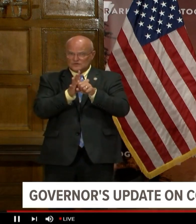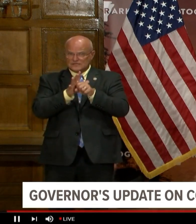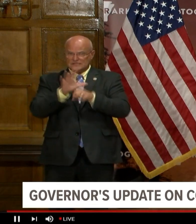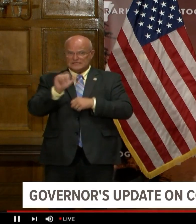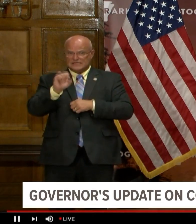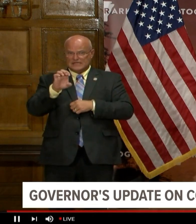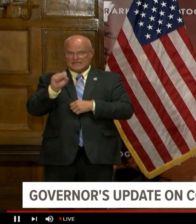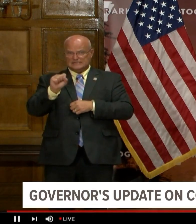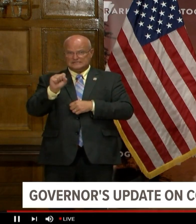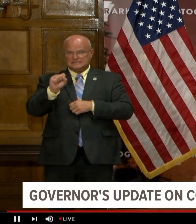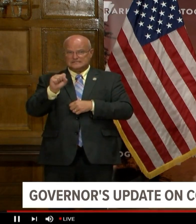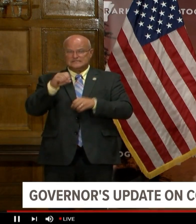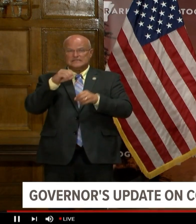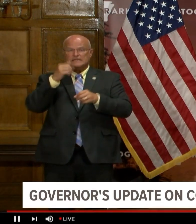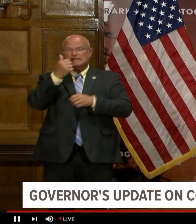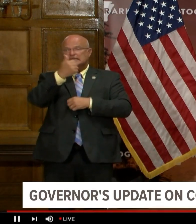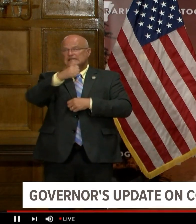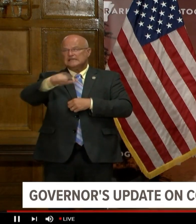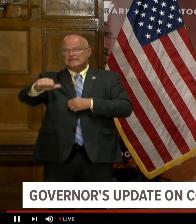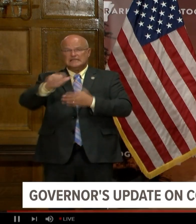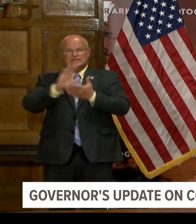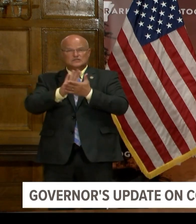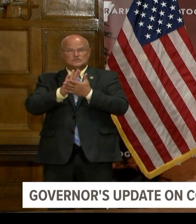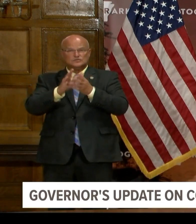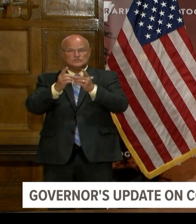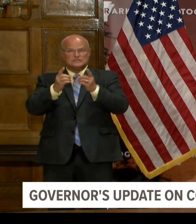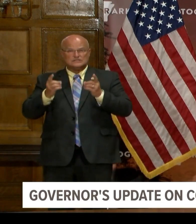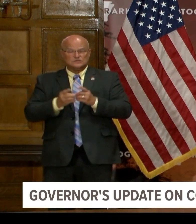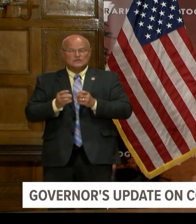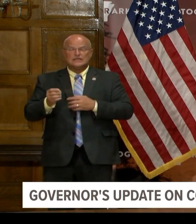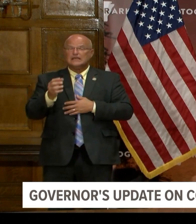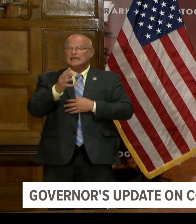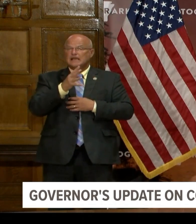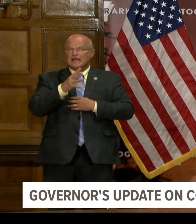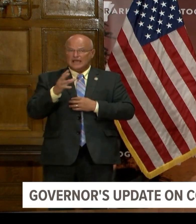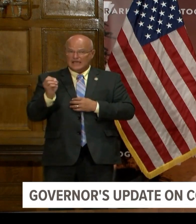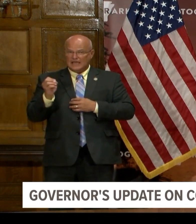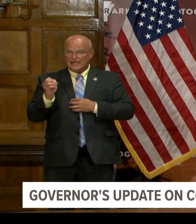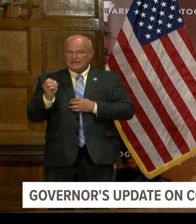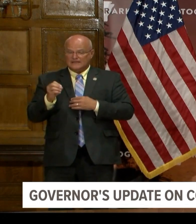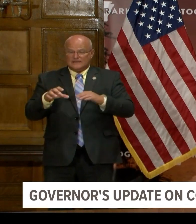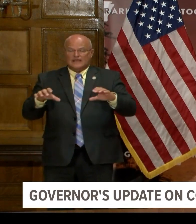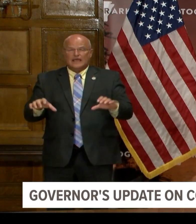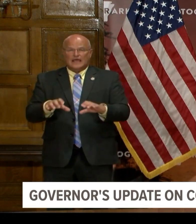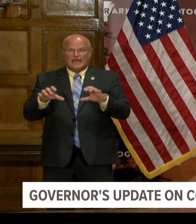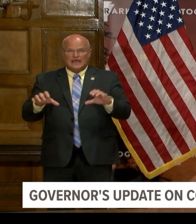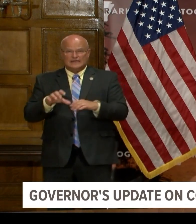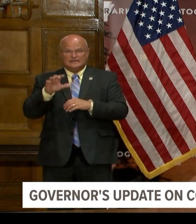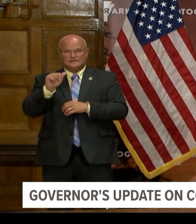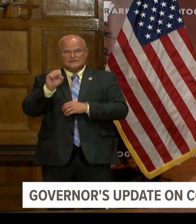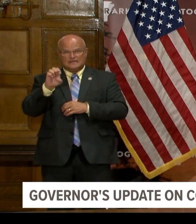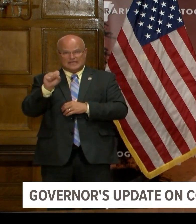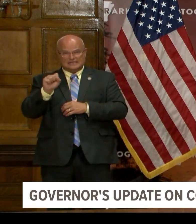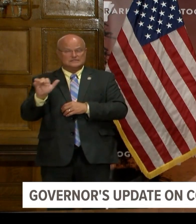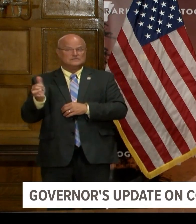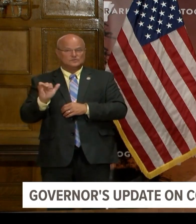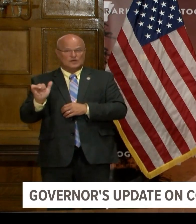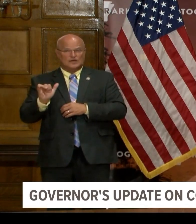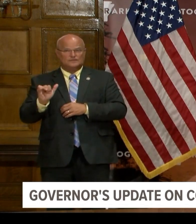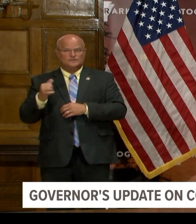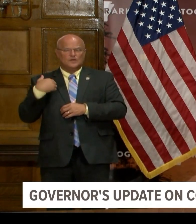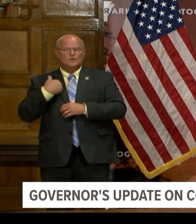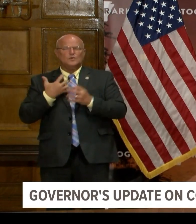cases in each school district and the active cases as well. And we wanted to